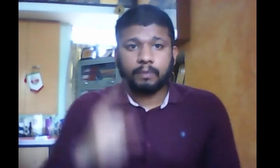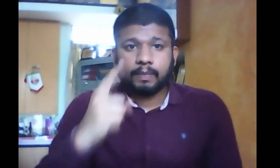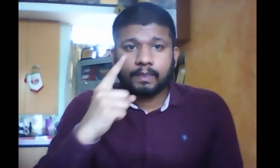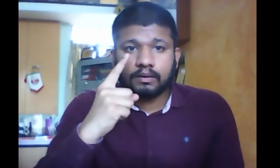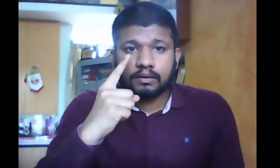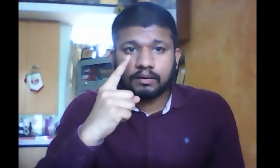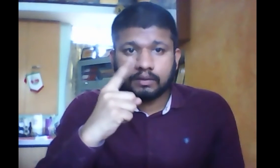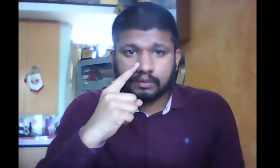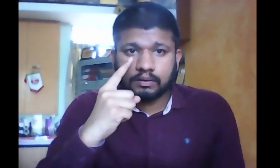your index finger.